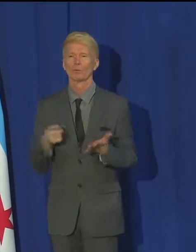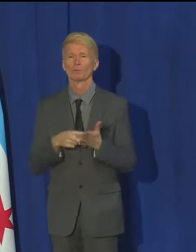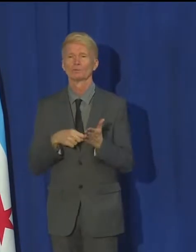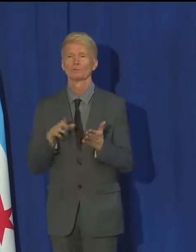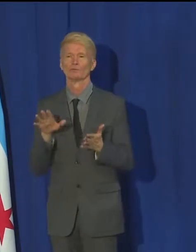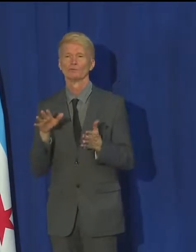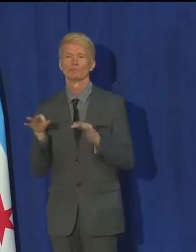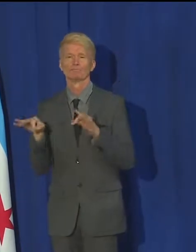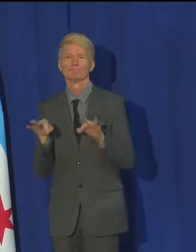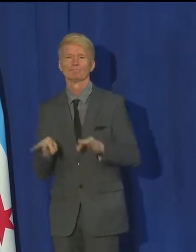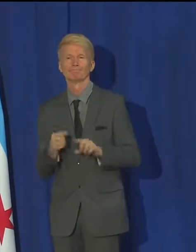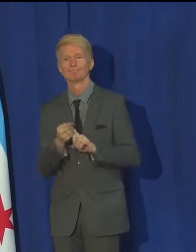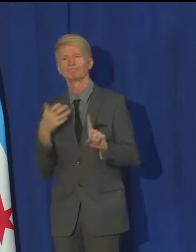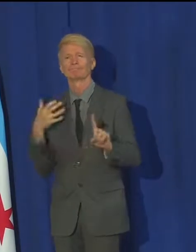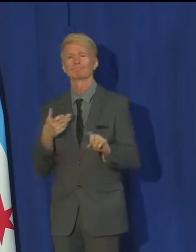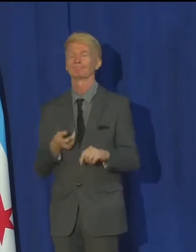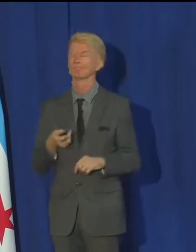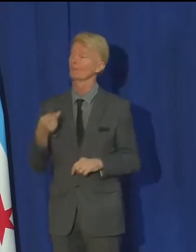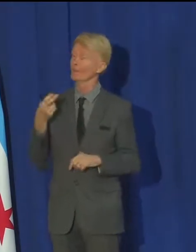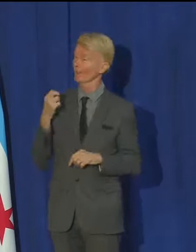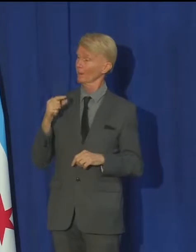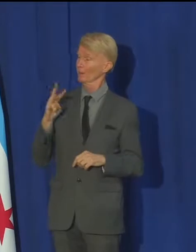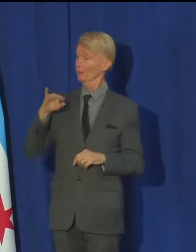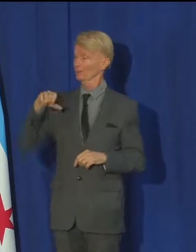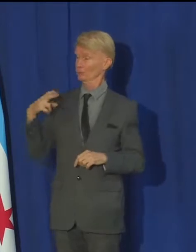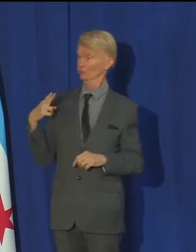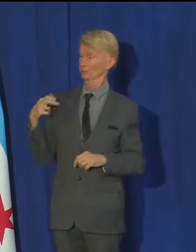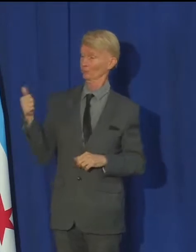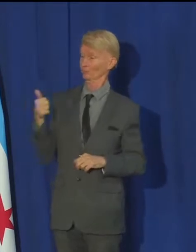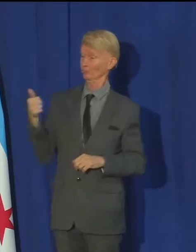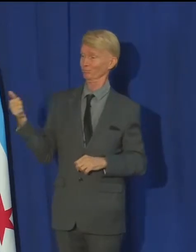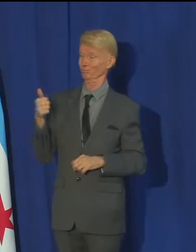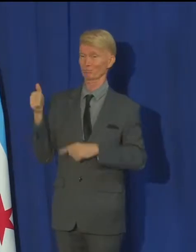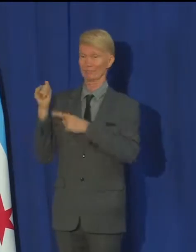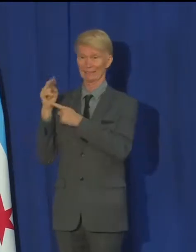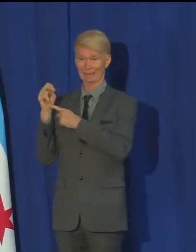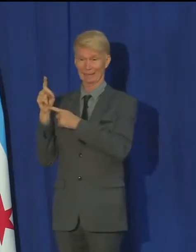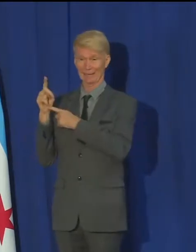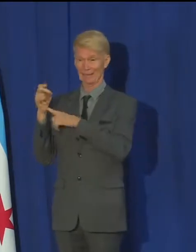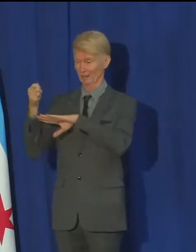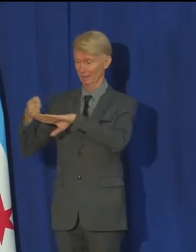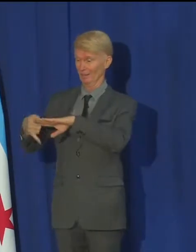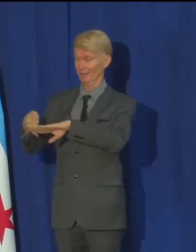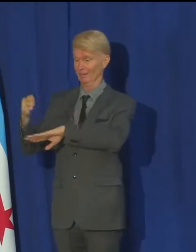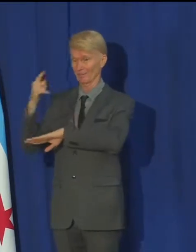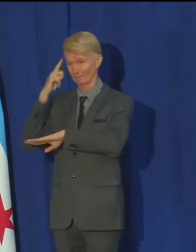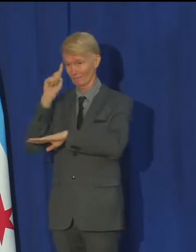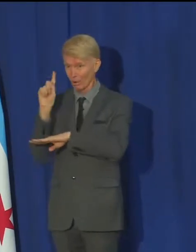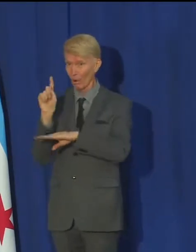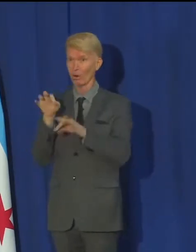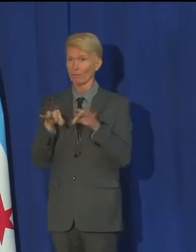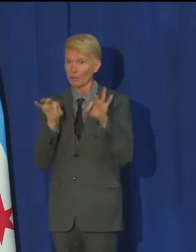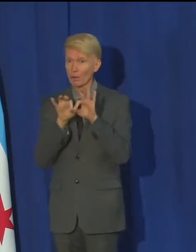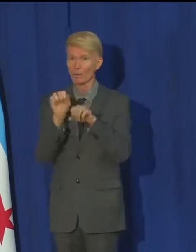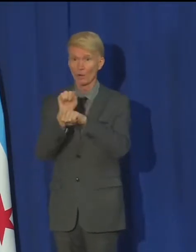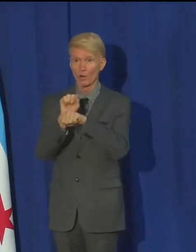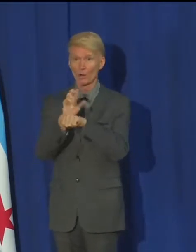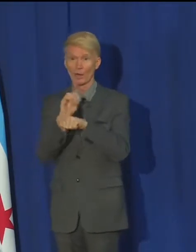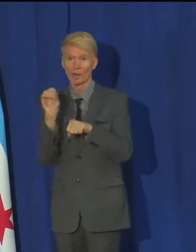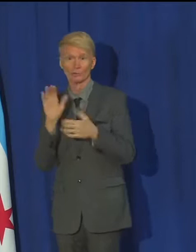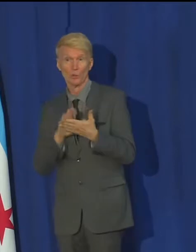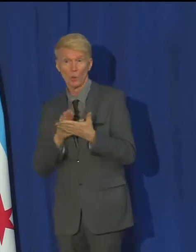So if the Hegwisch residents are traveling back and forth from Indiana for essential purposes, for work, for